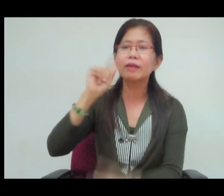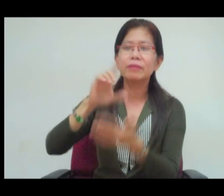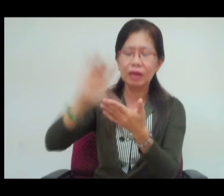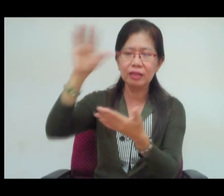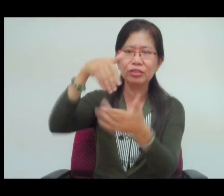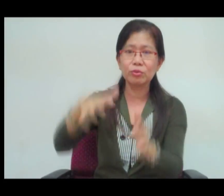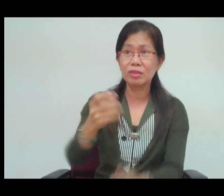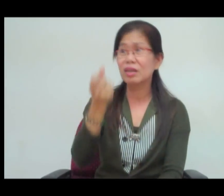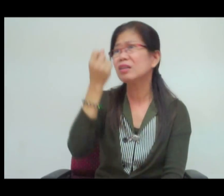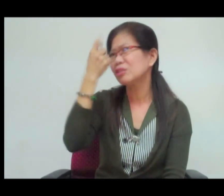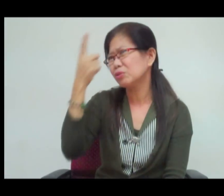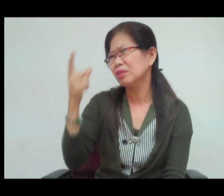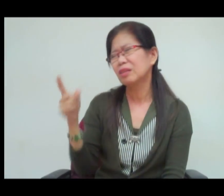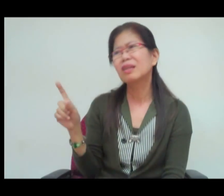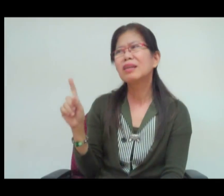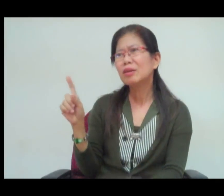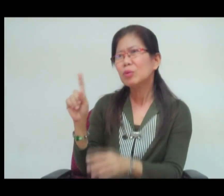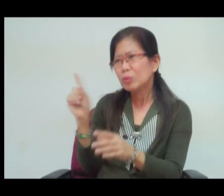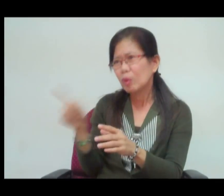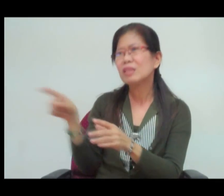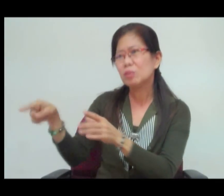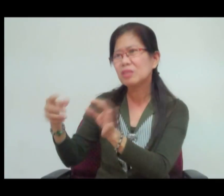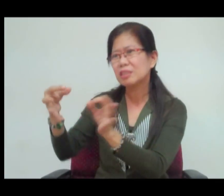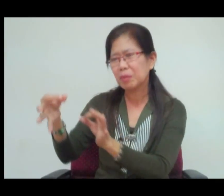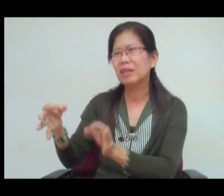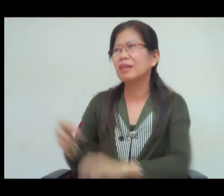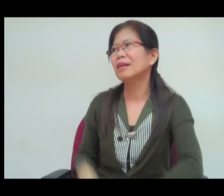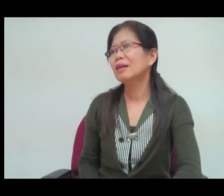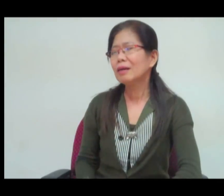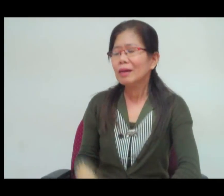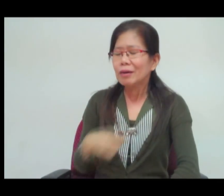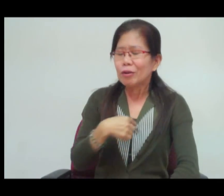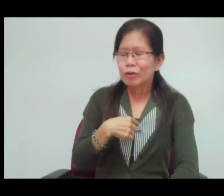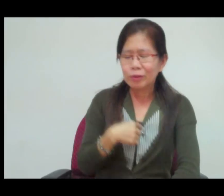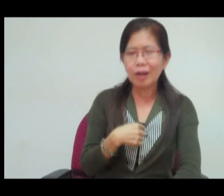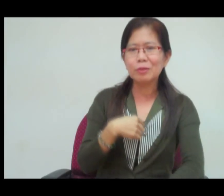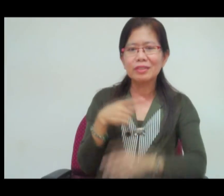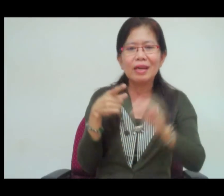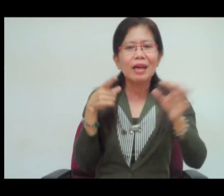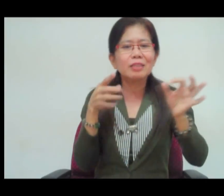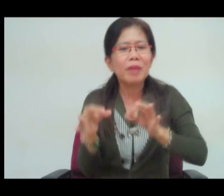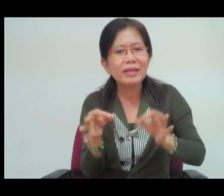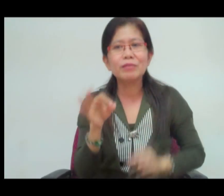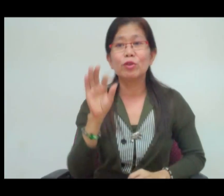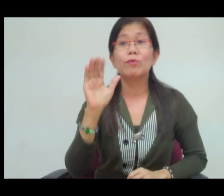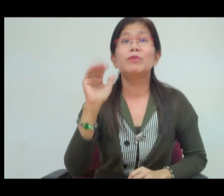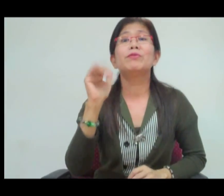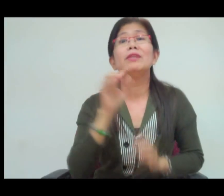college students understood what he was explaining. I was explaining it for 15